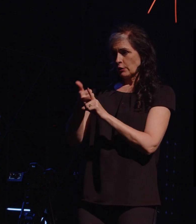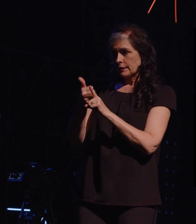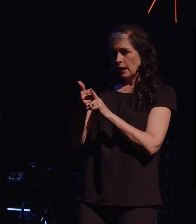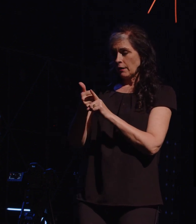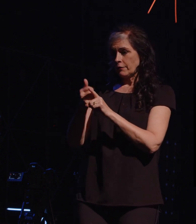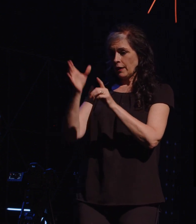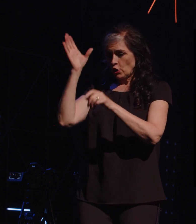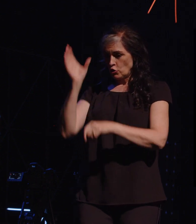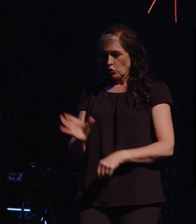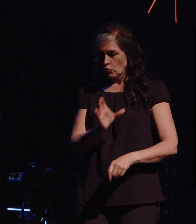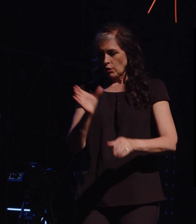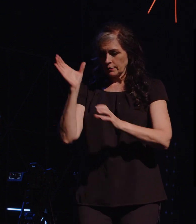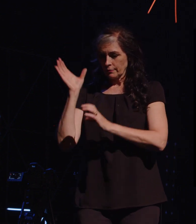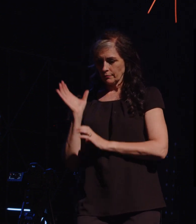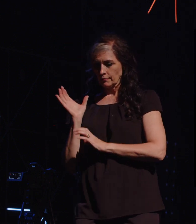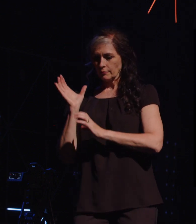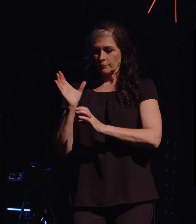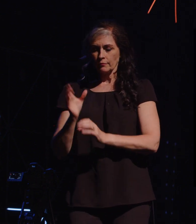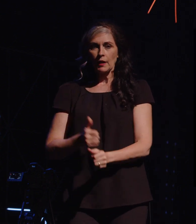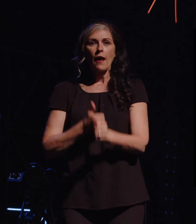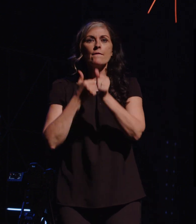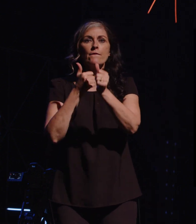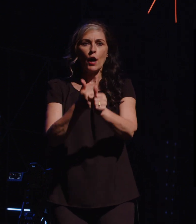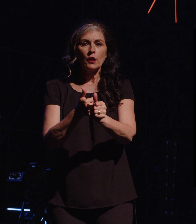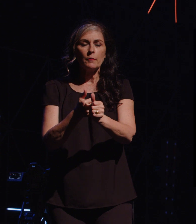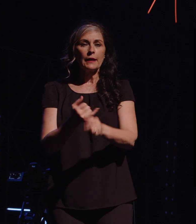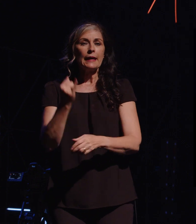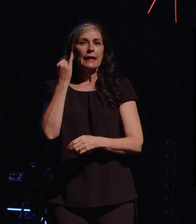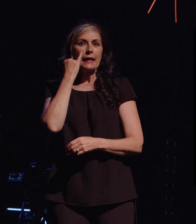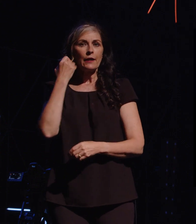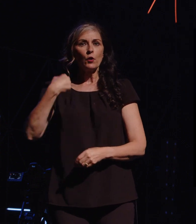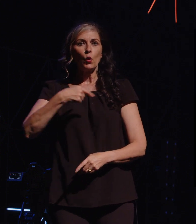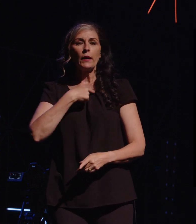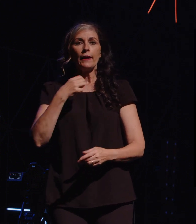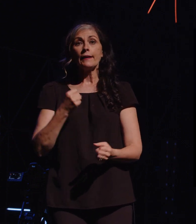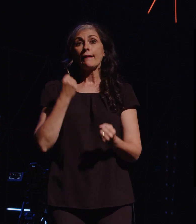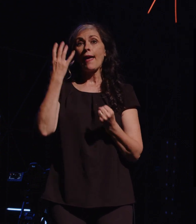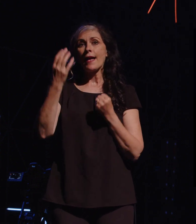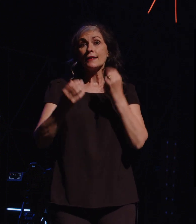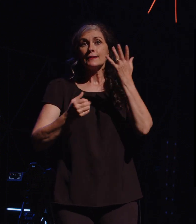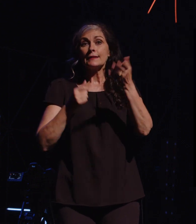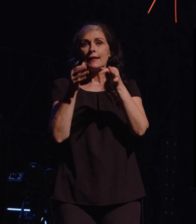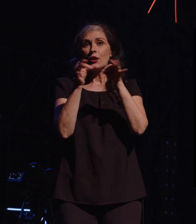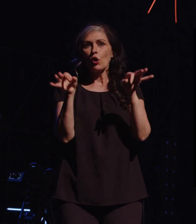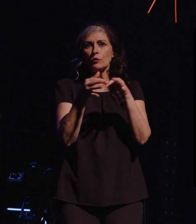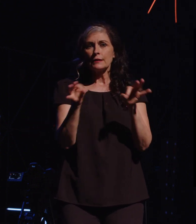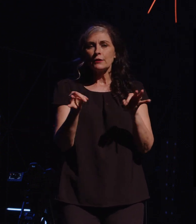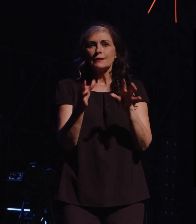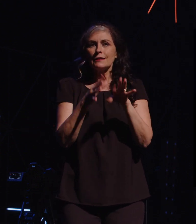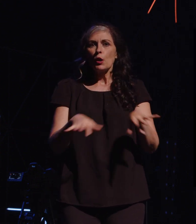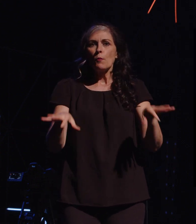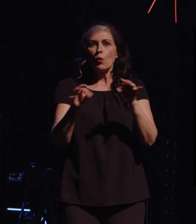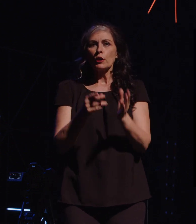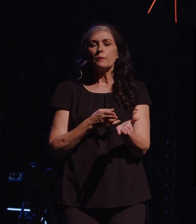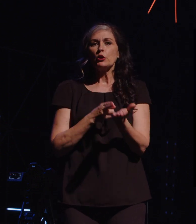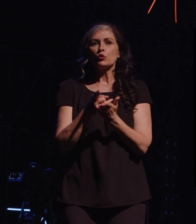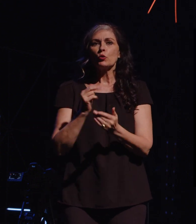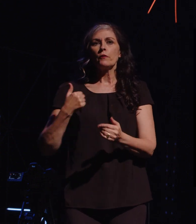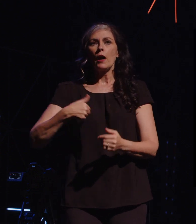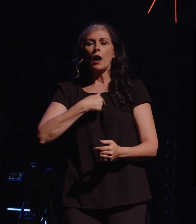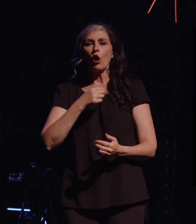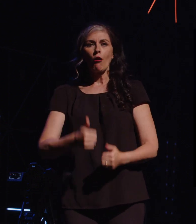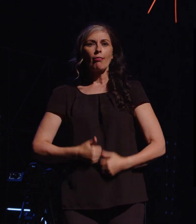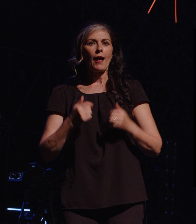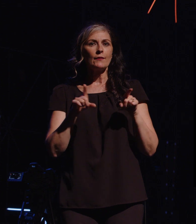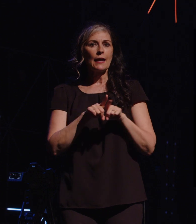take up your cross and follow me. And so if we can sing those lyrics, it needs to be true of our lives as well, that we're willing to